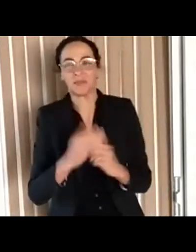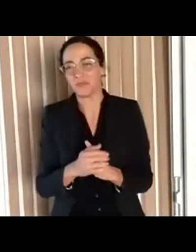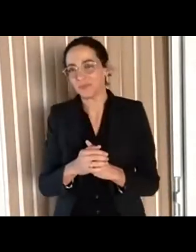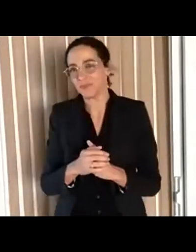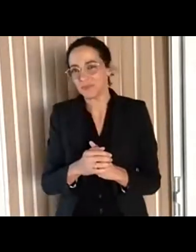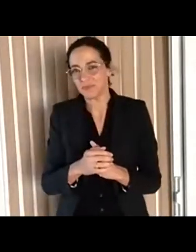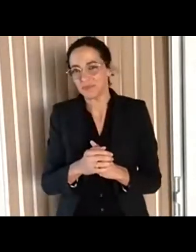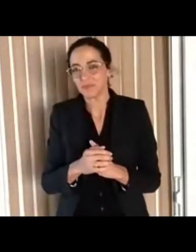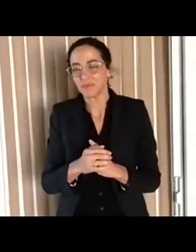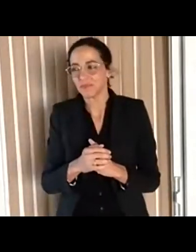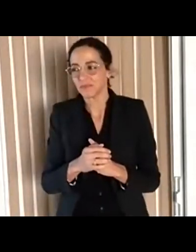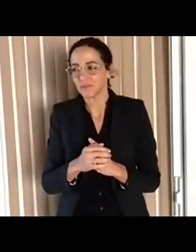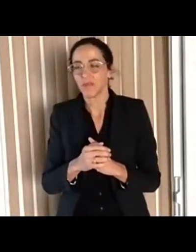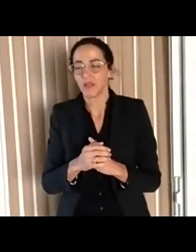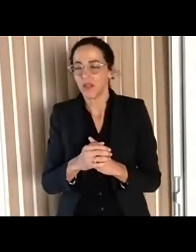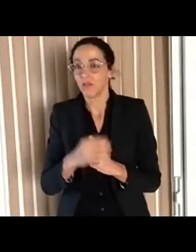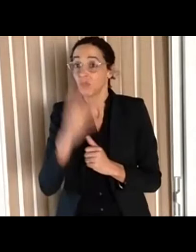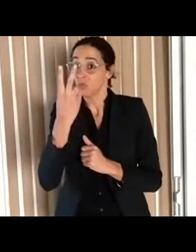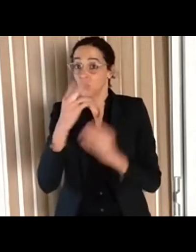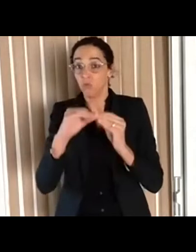Right, Dan, there's 2 more.